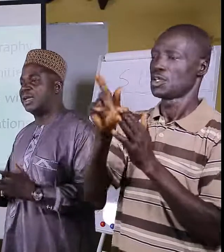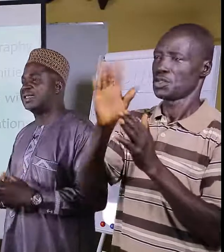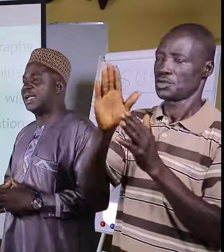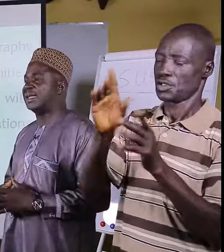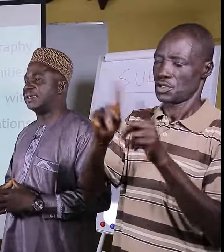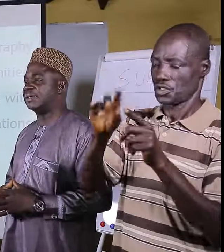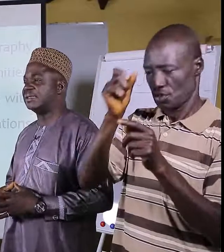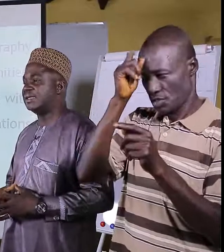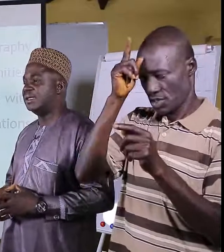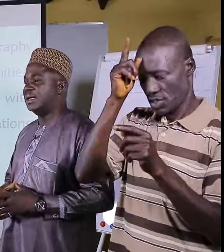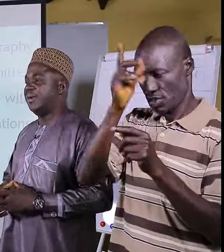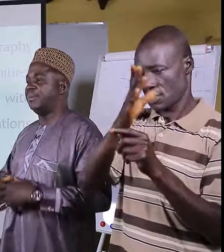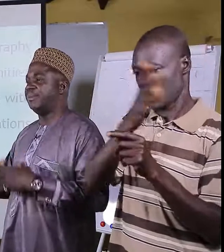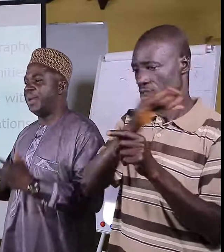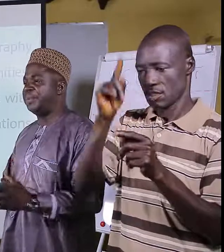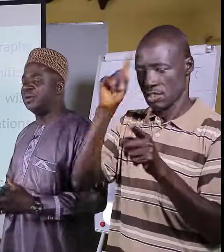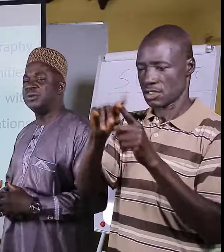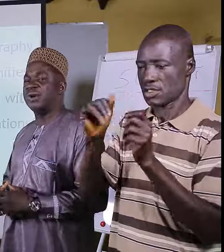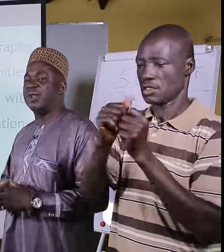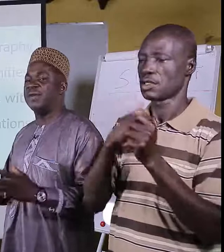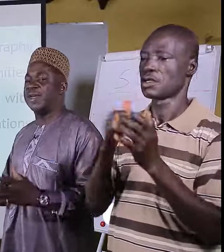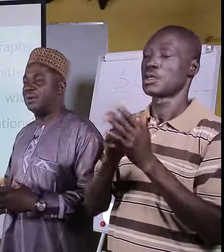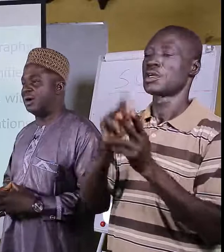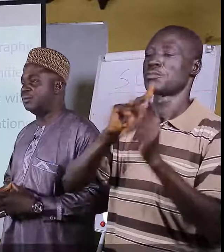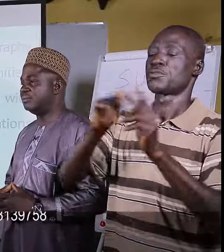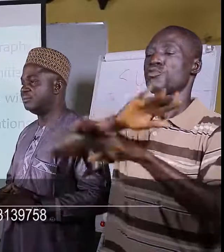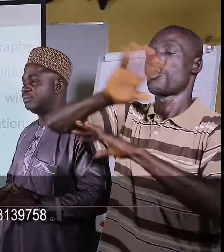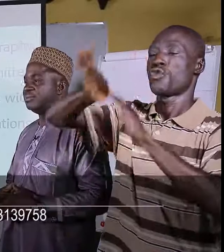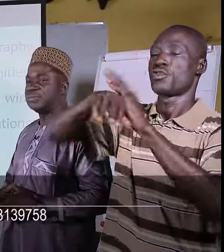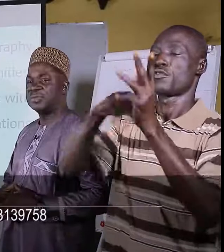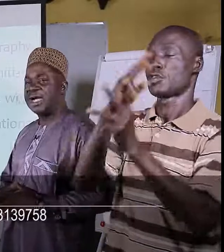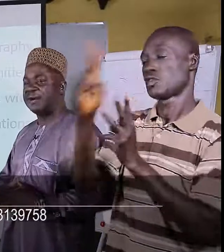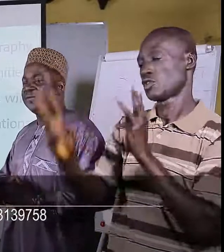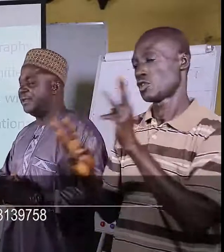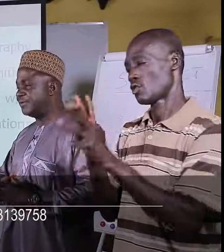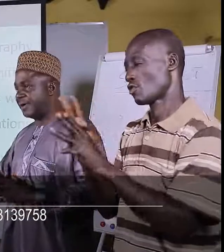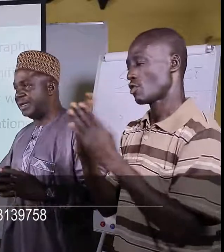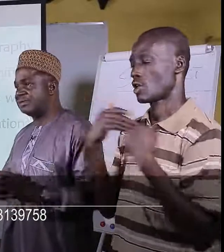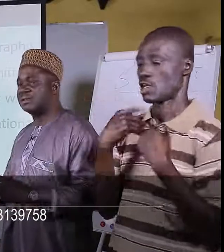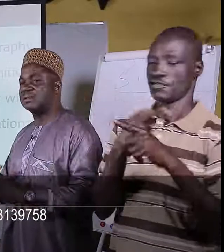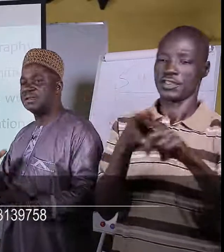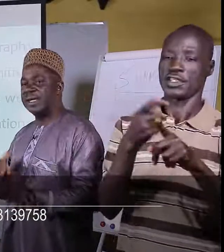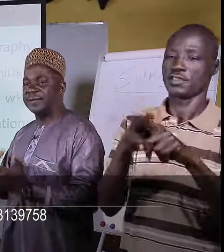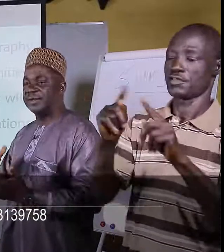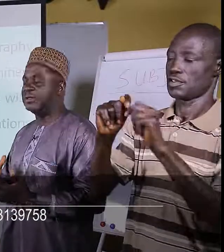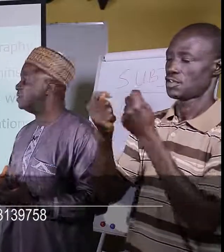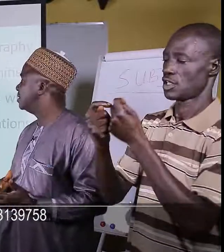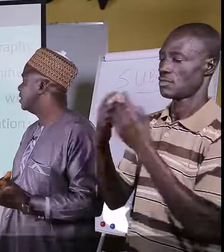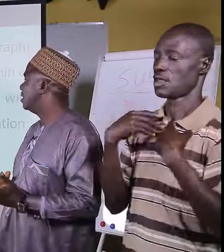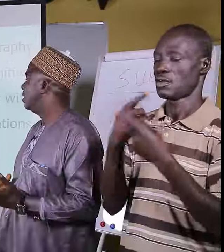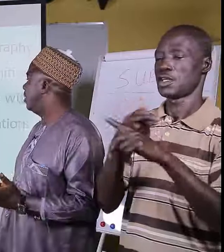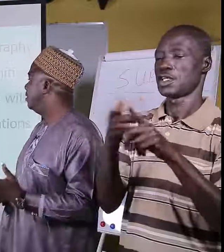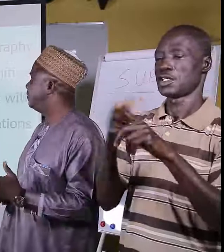also understand that people all over the world have different